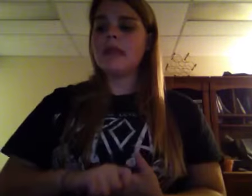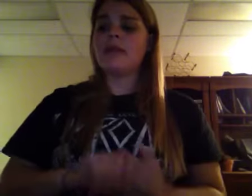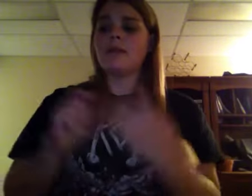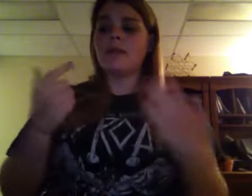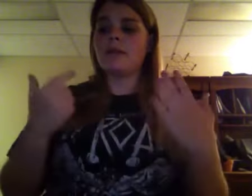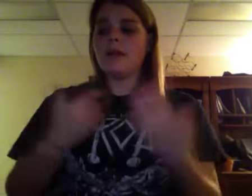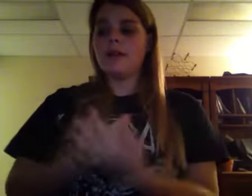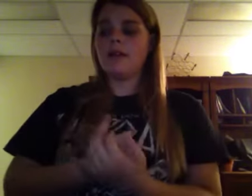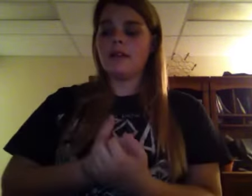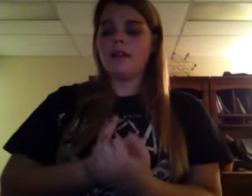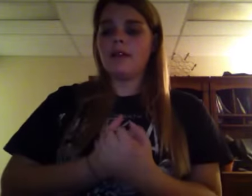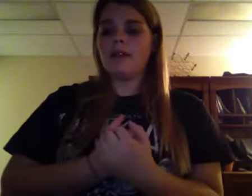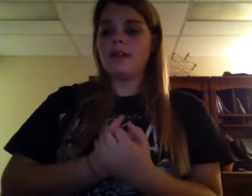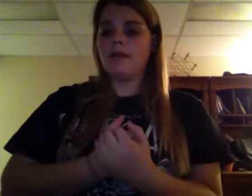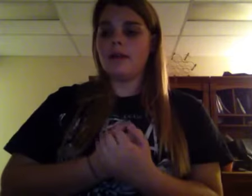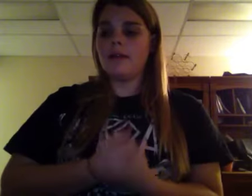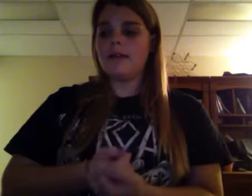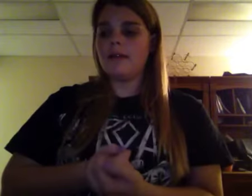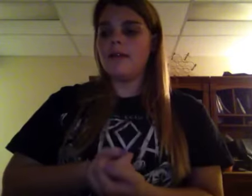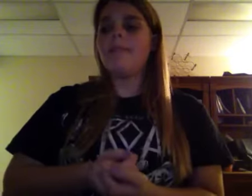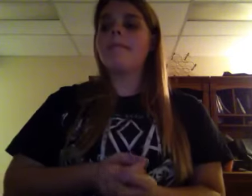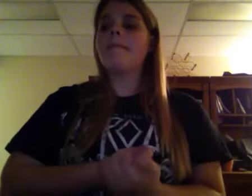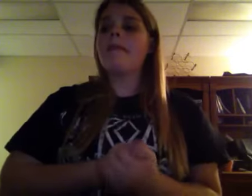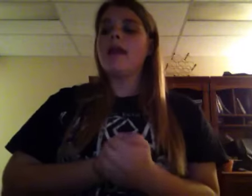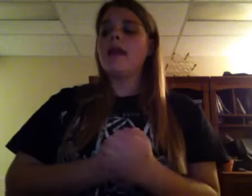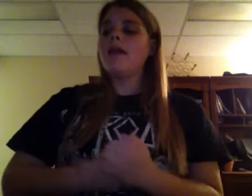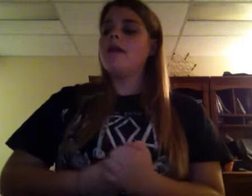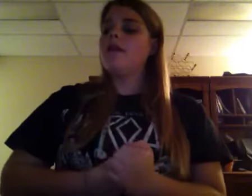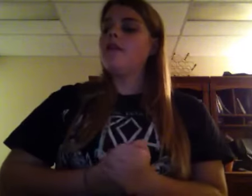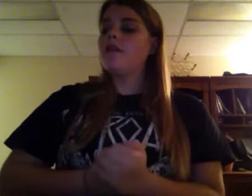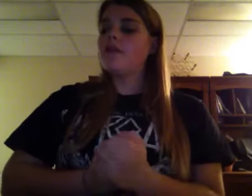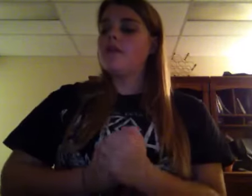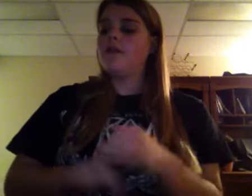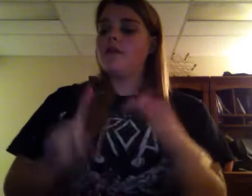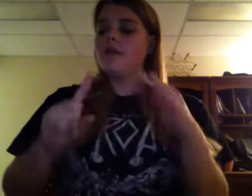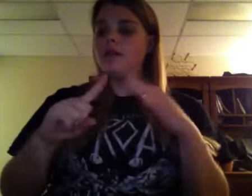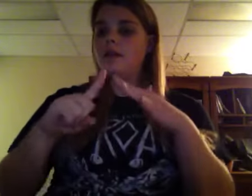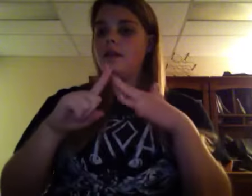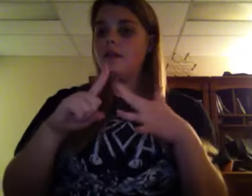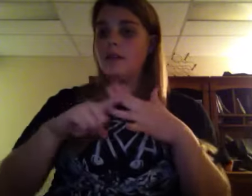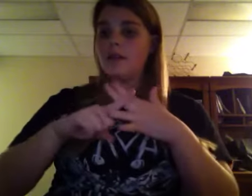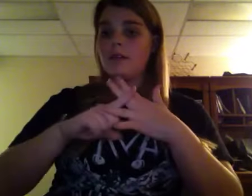That's one of the bigger things in ASL when it comes to time. So let's start.